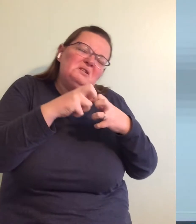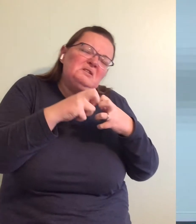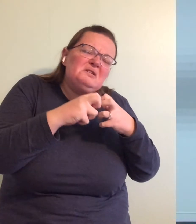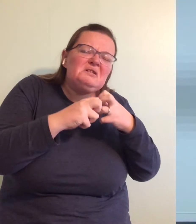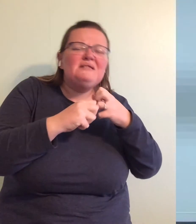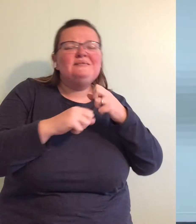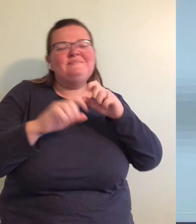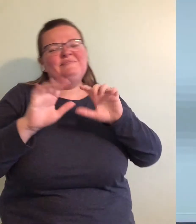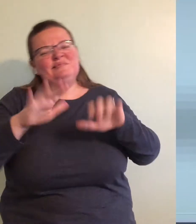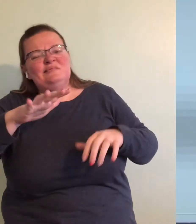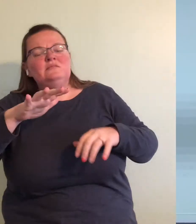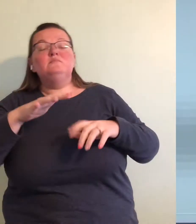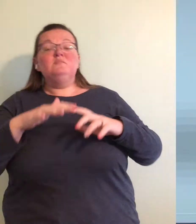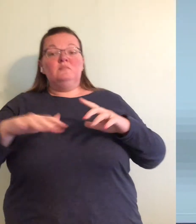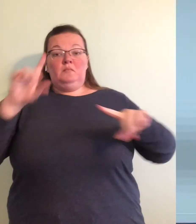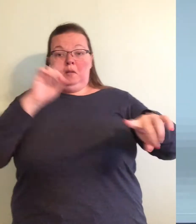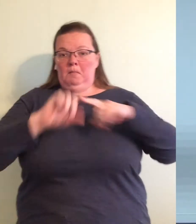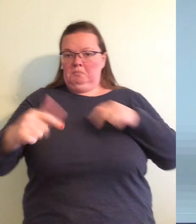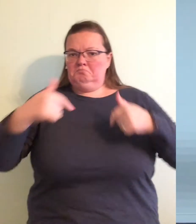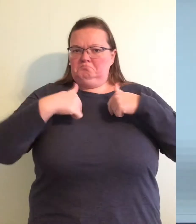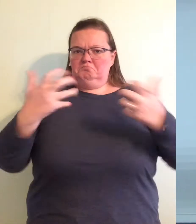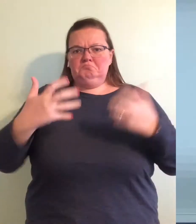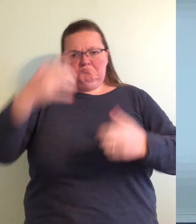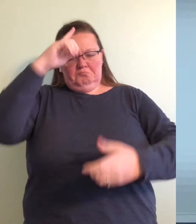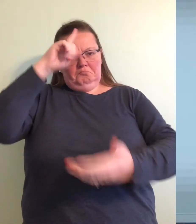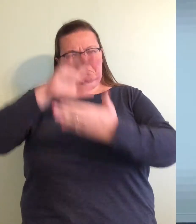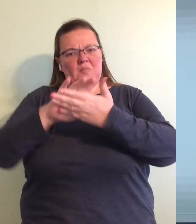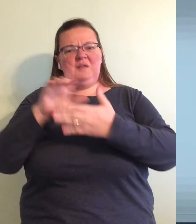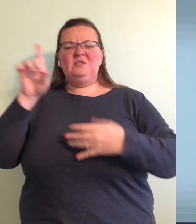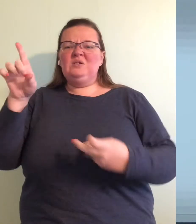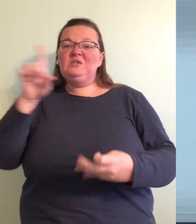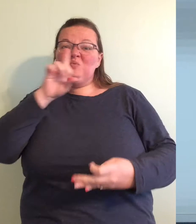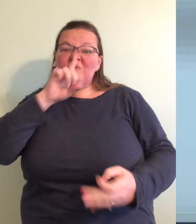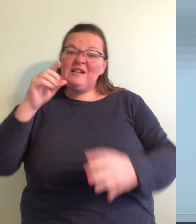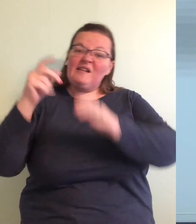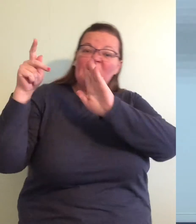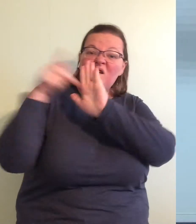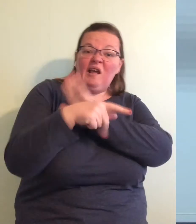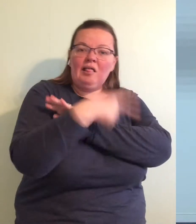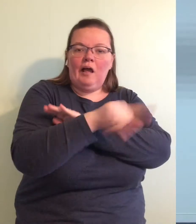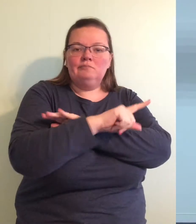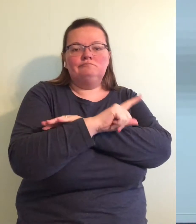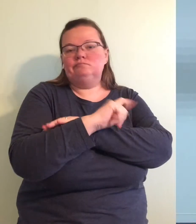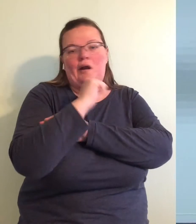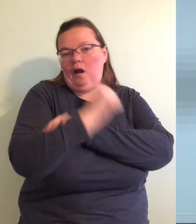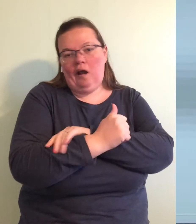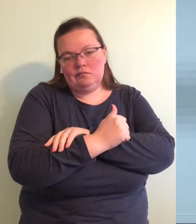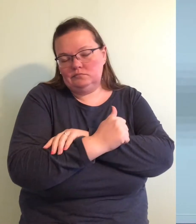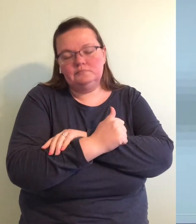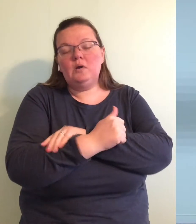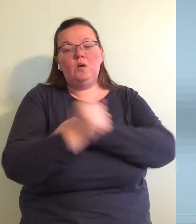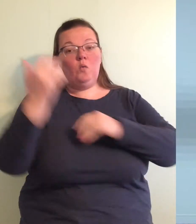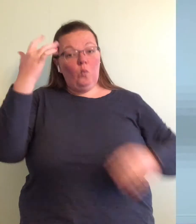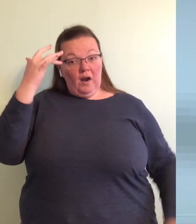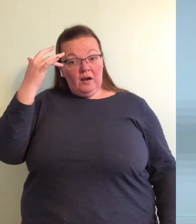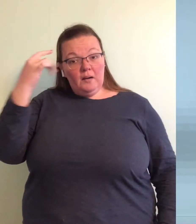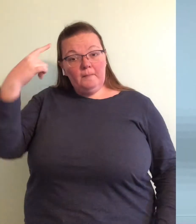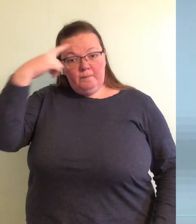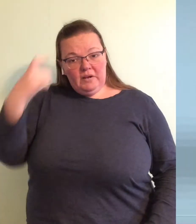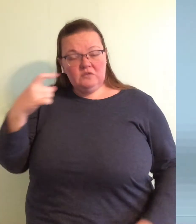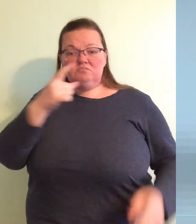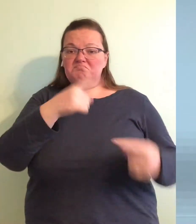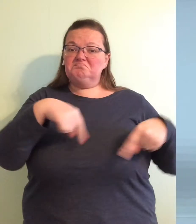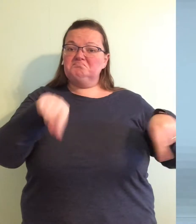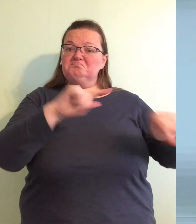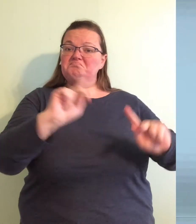he managed to believe, or to pretend he believed, that she wouldn't do anything very bad to them. Because, he said to himself,